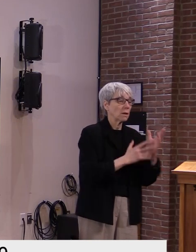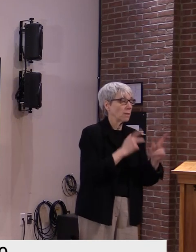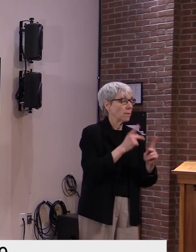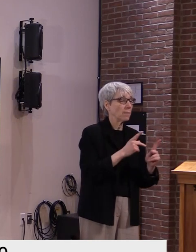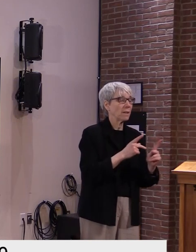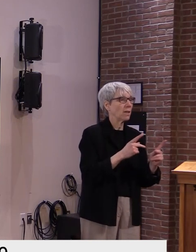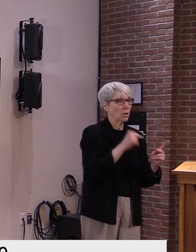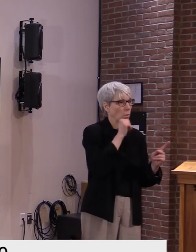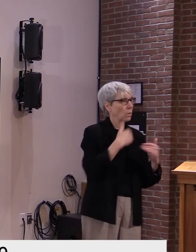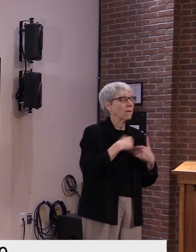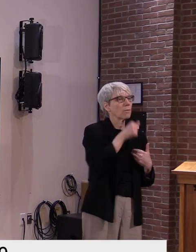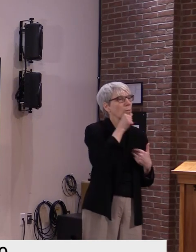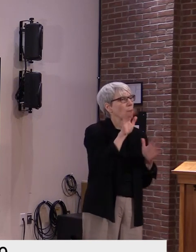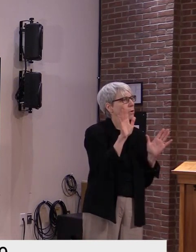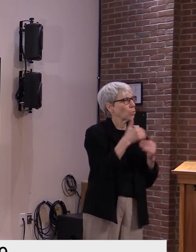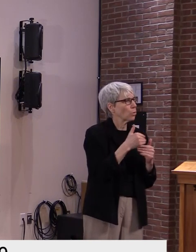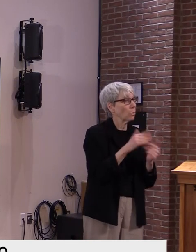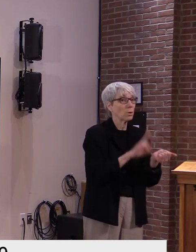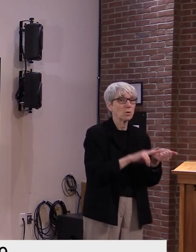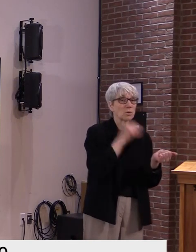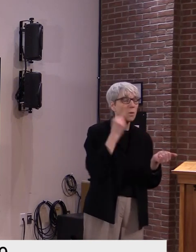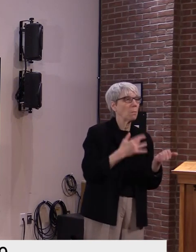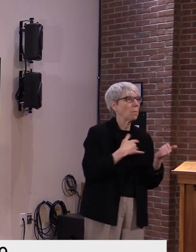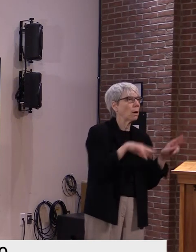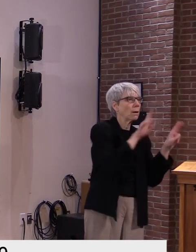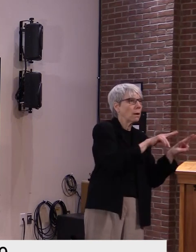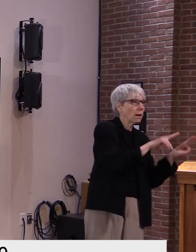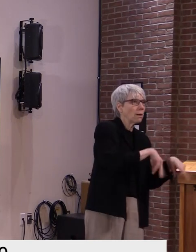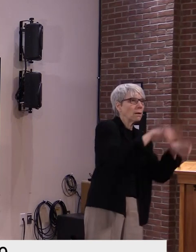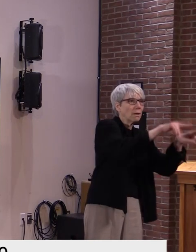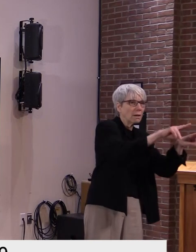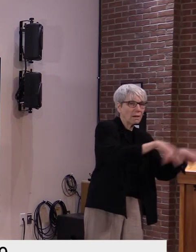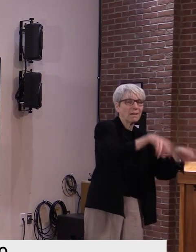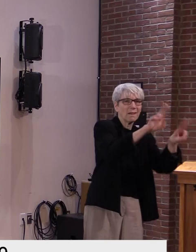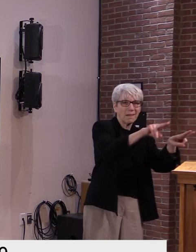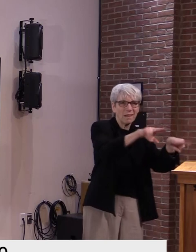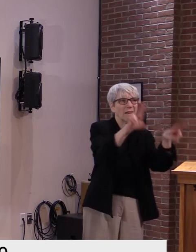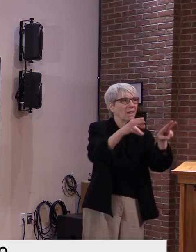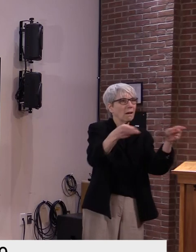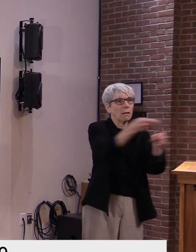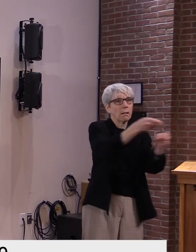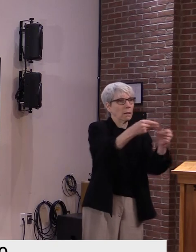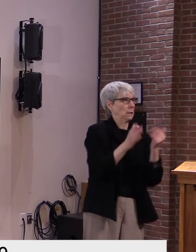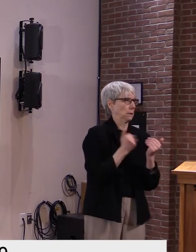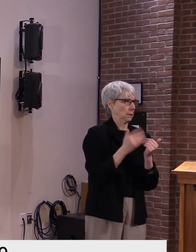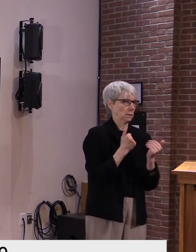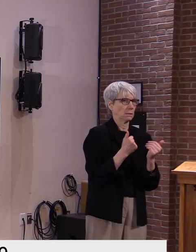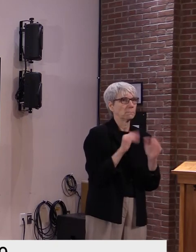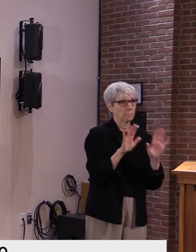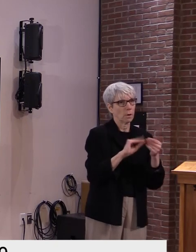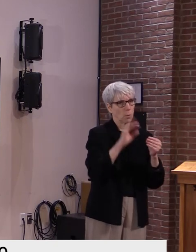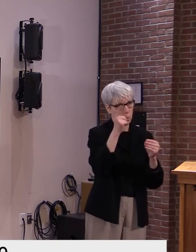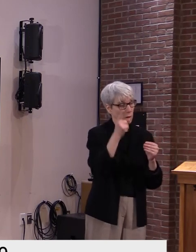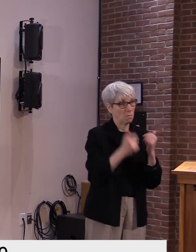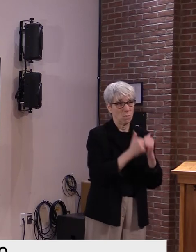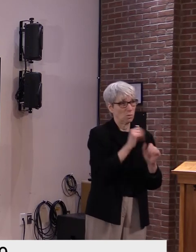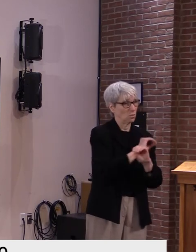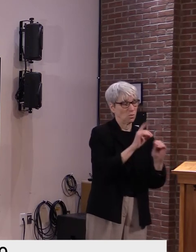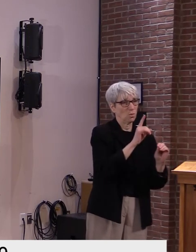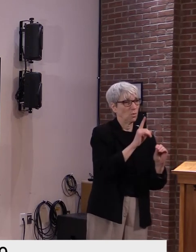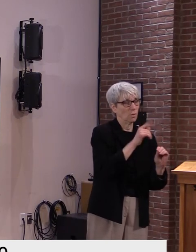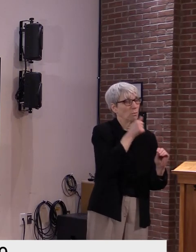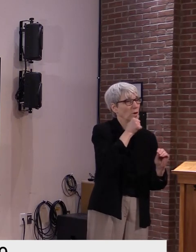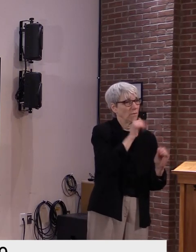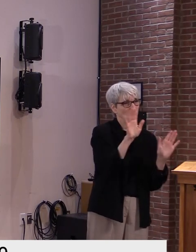fact, the minority would have a private room. Another item is that the